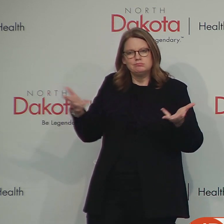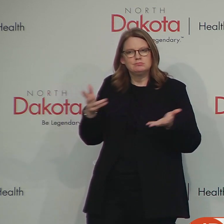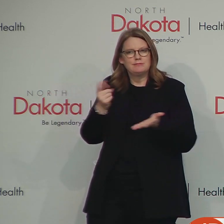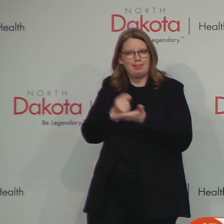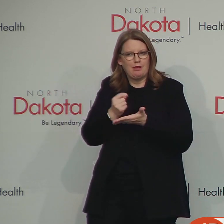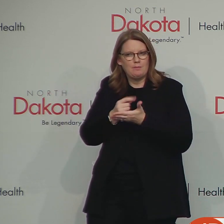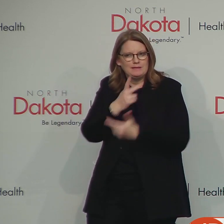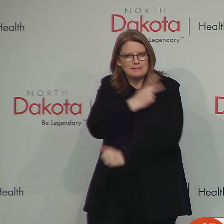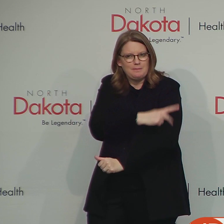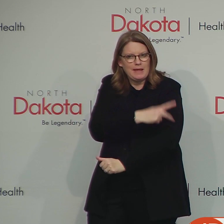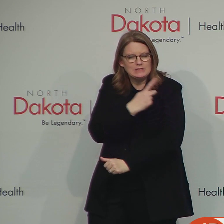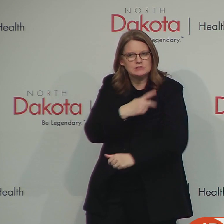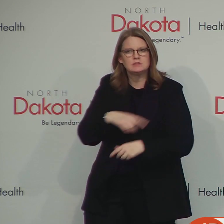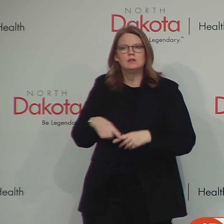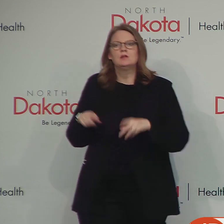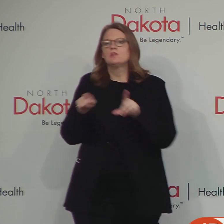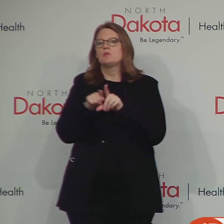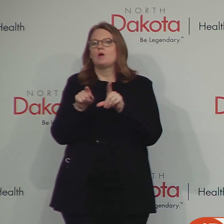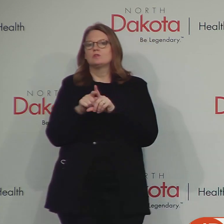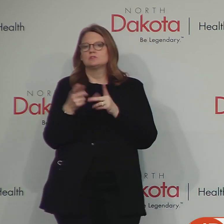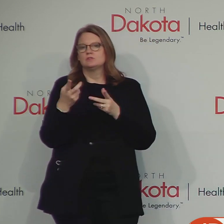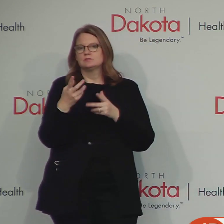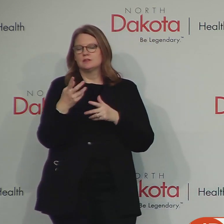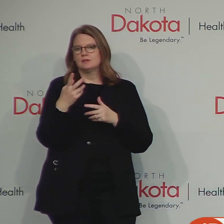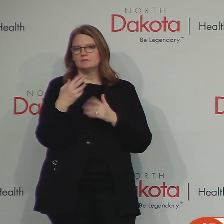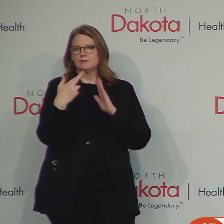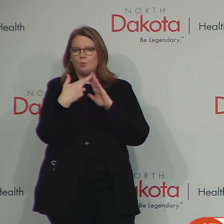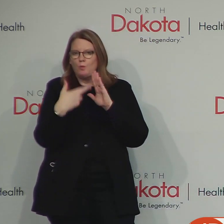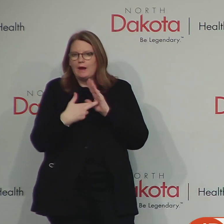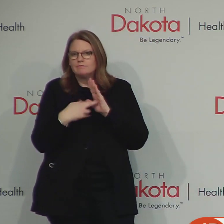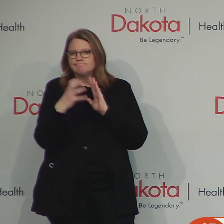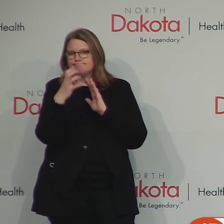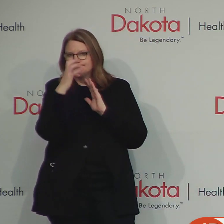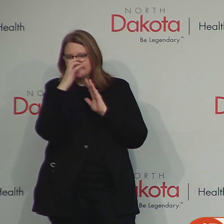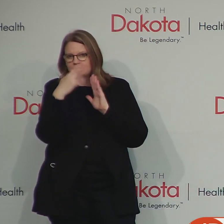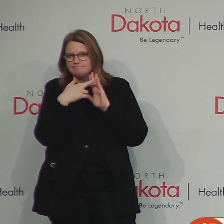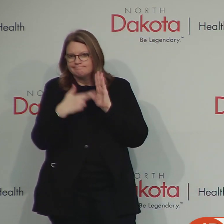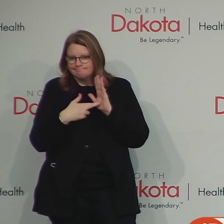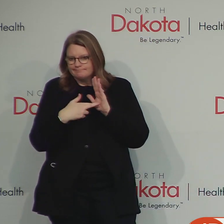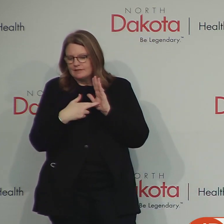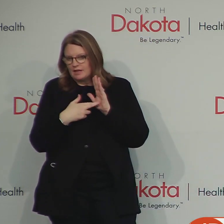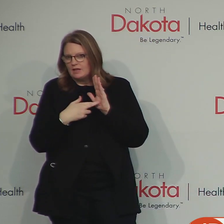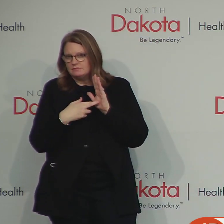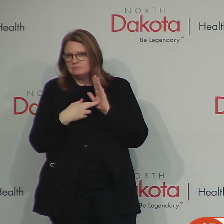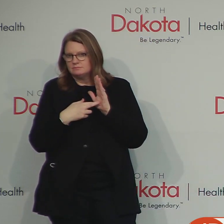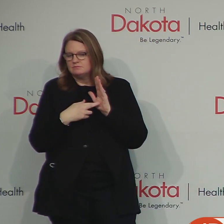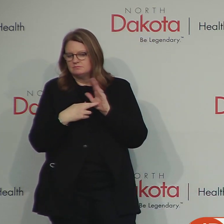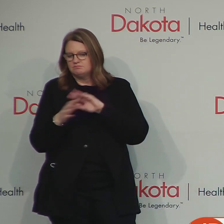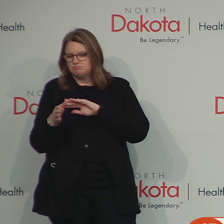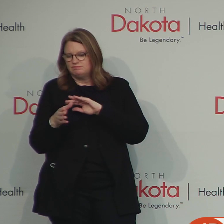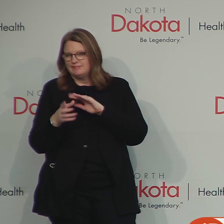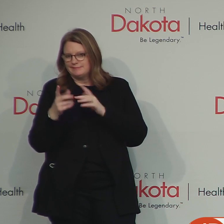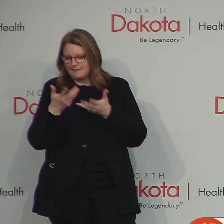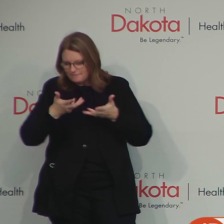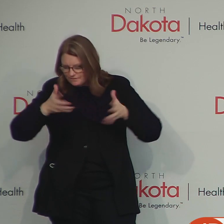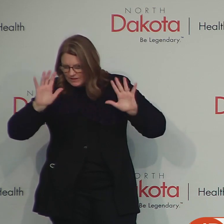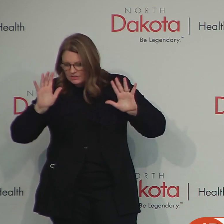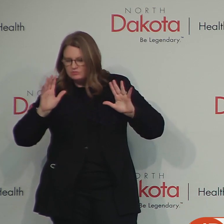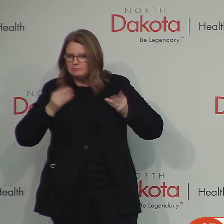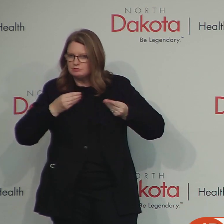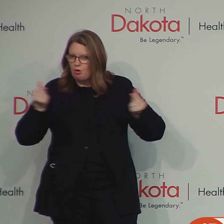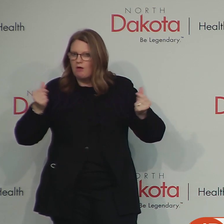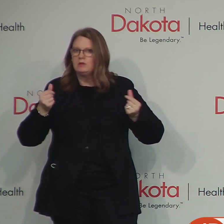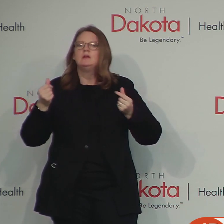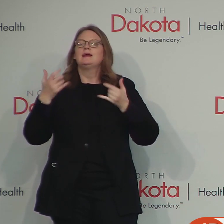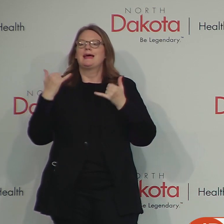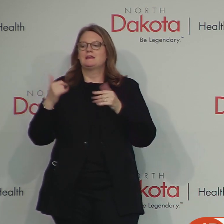patients. There were also several regulatory and logistical hurdles that were overcome, and utilization has increased. The